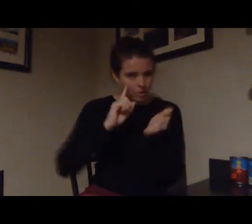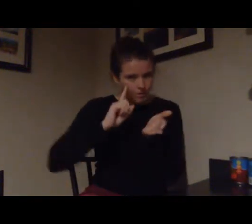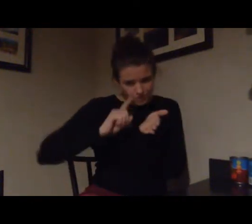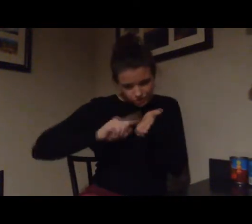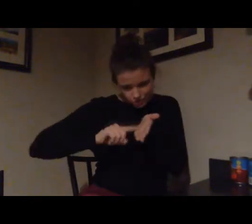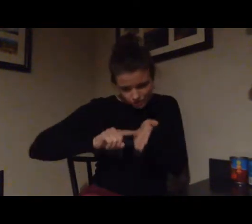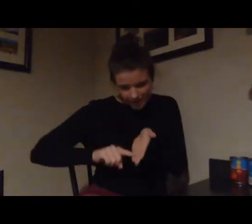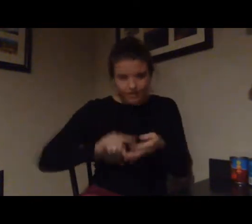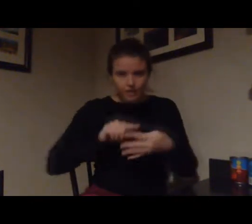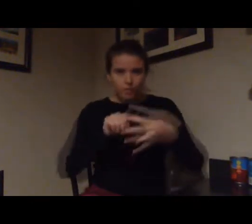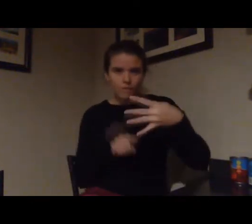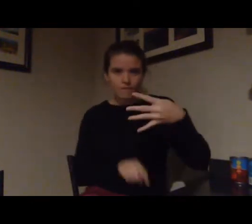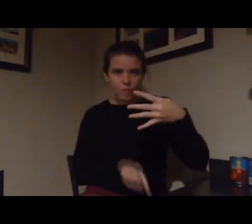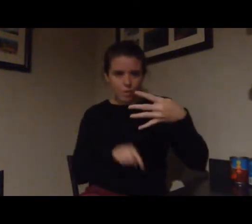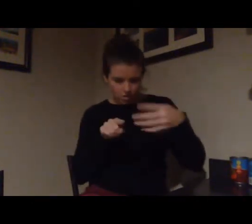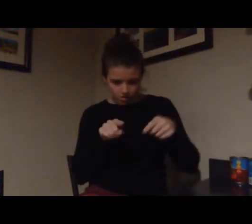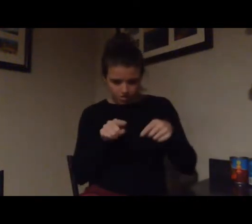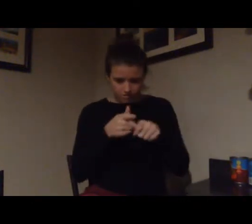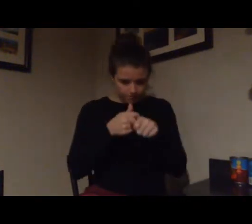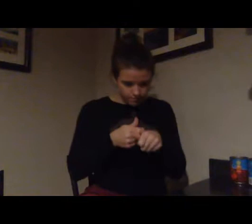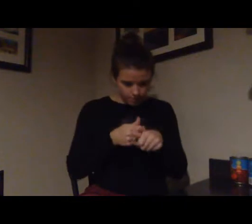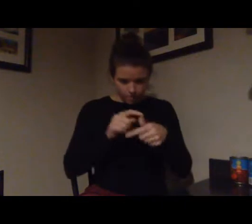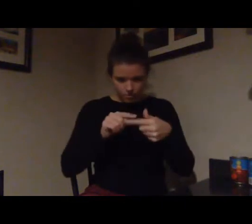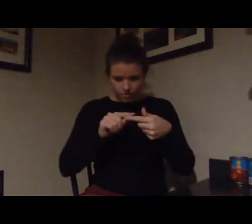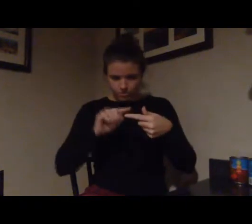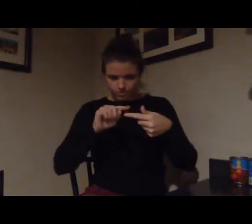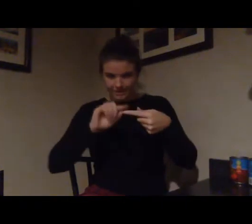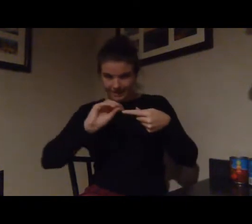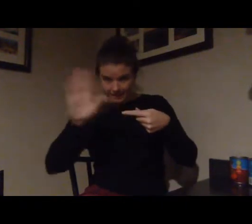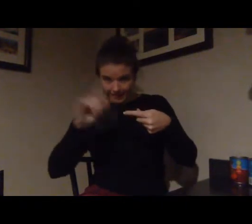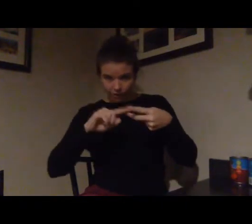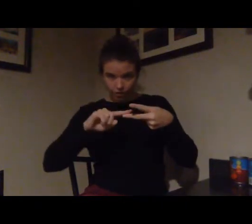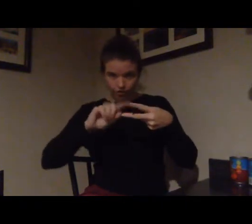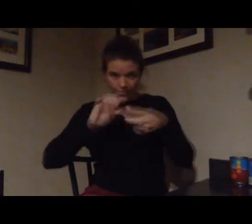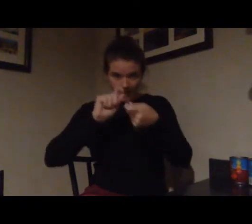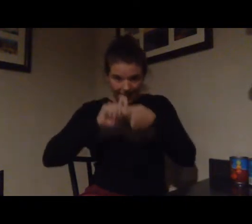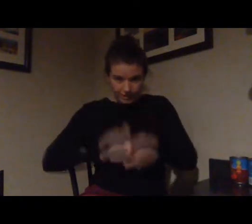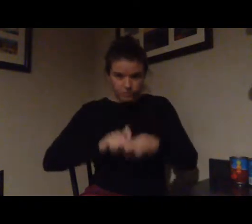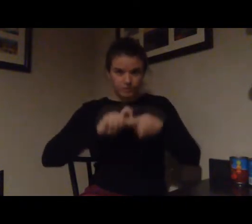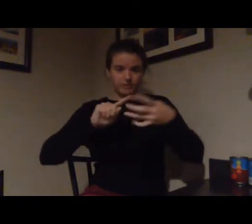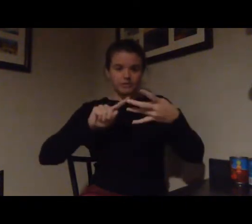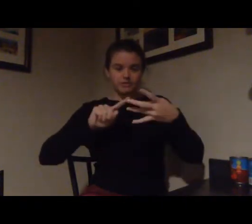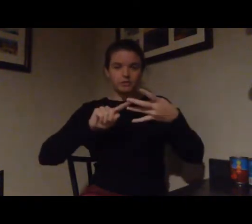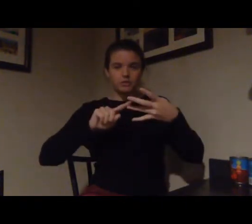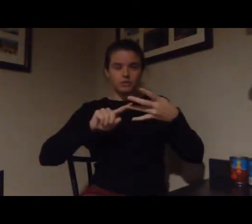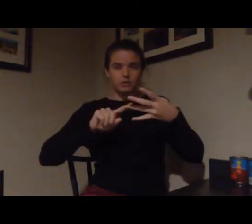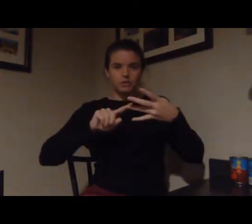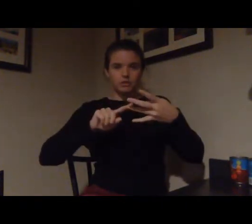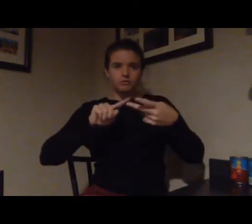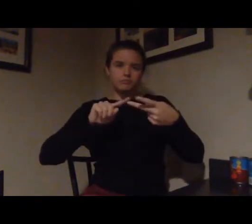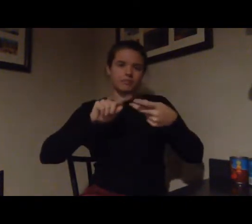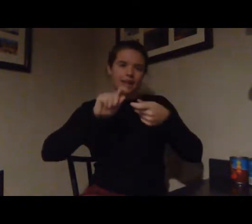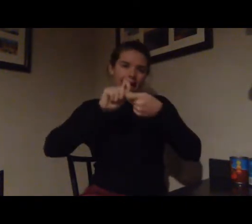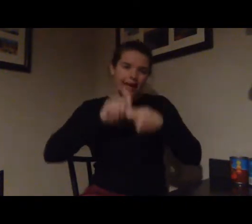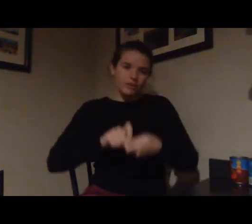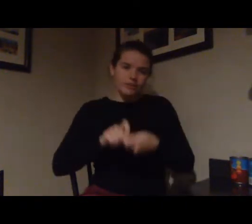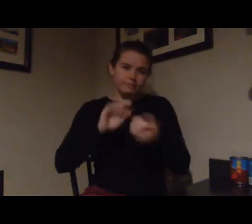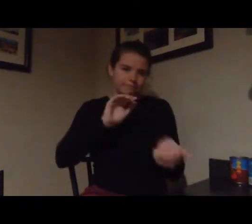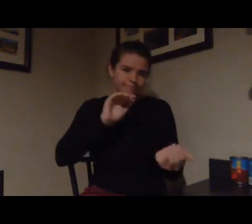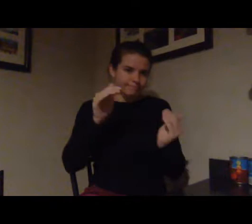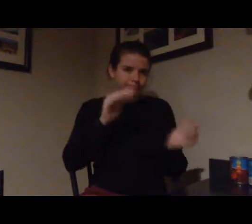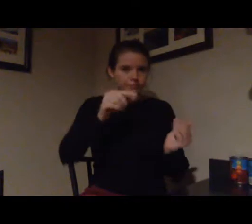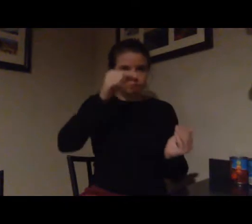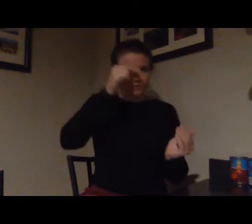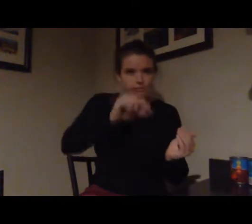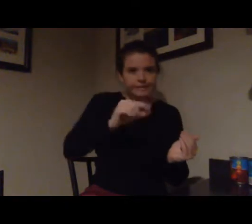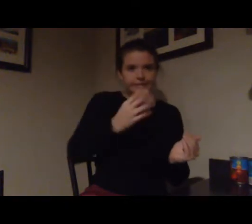four things that Carrie explains to make sure that it's clear, accurate, accurate according to, you know, exegetical Greek and